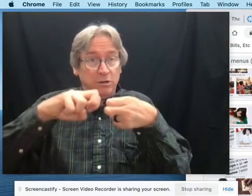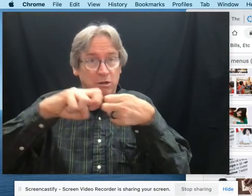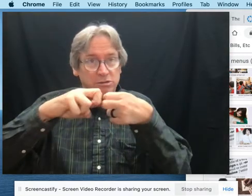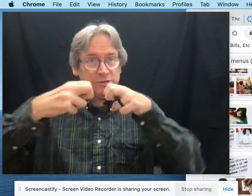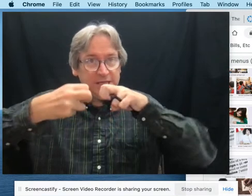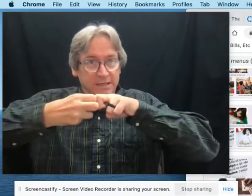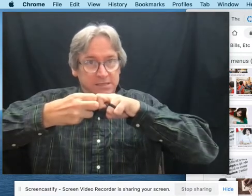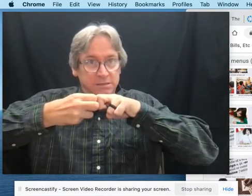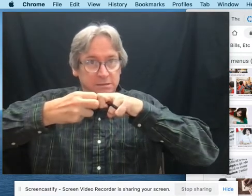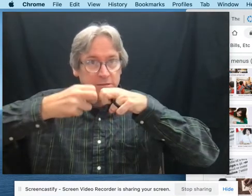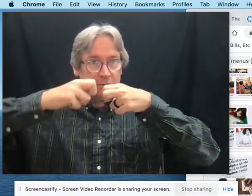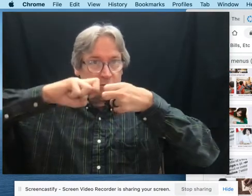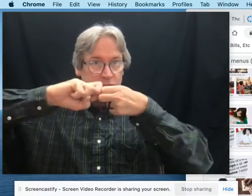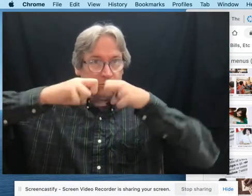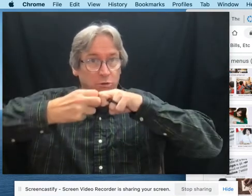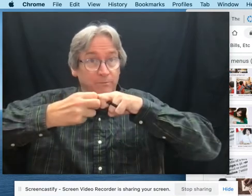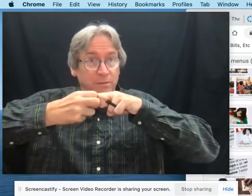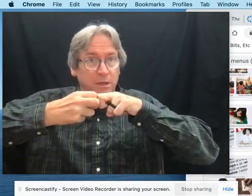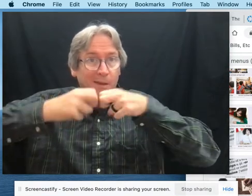And you'll also see this.